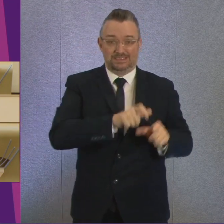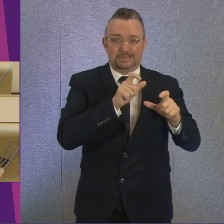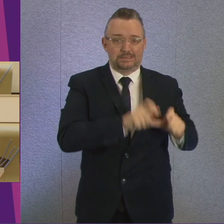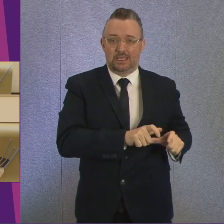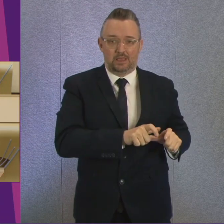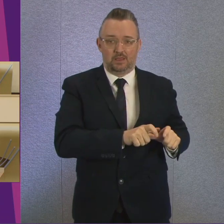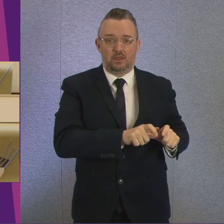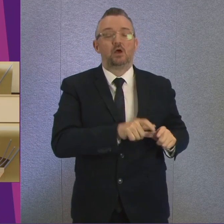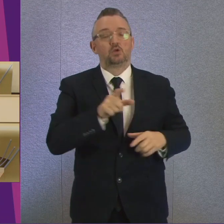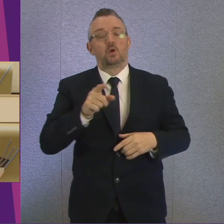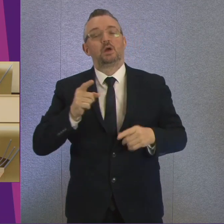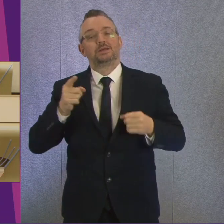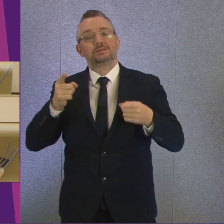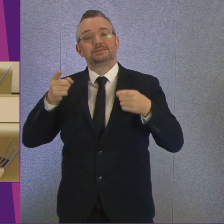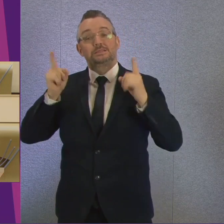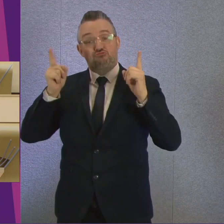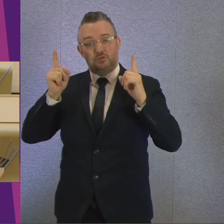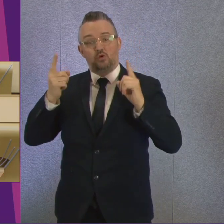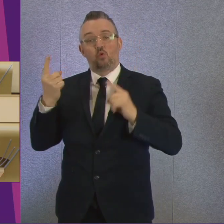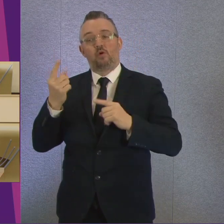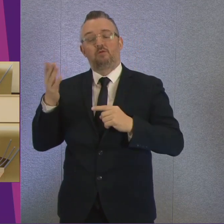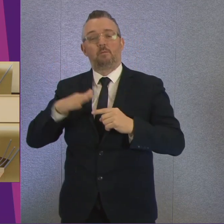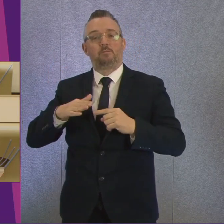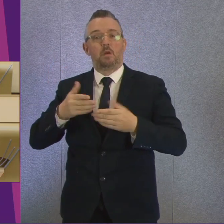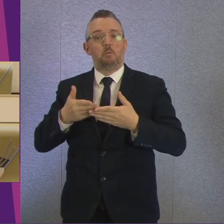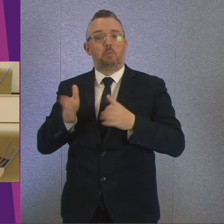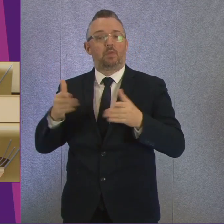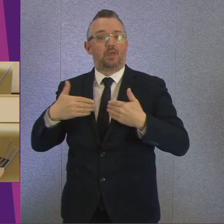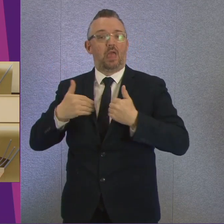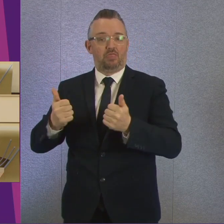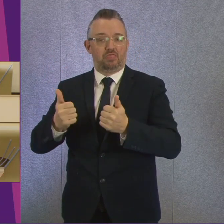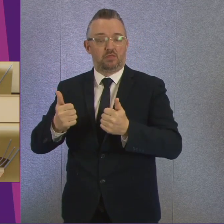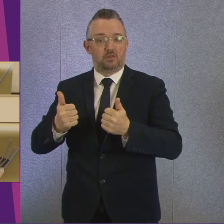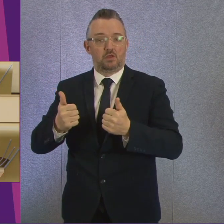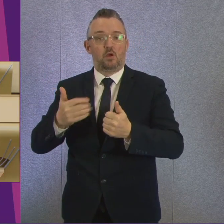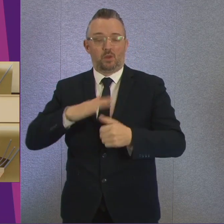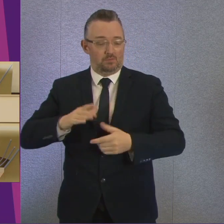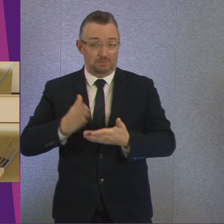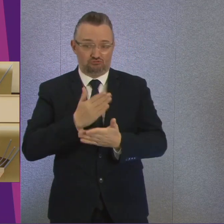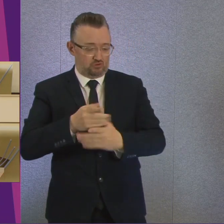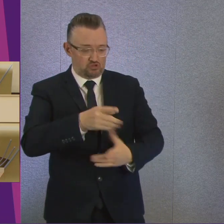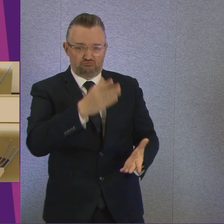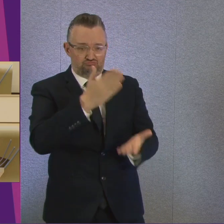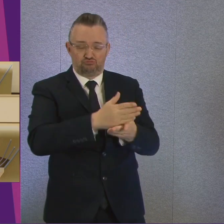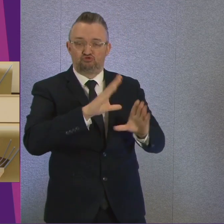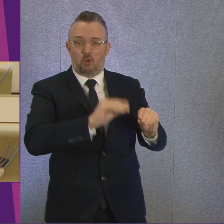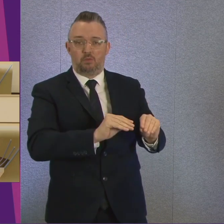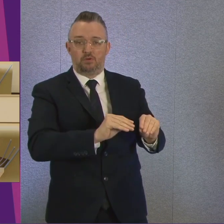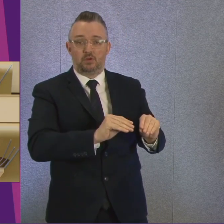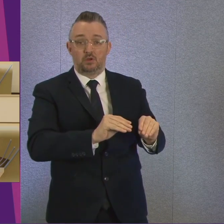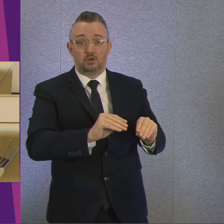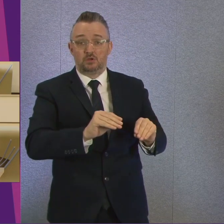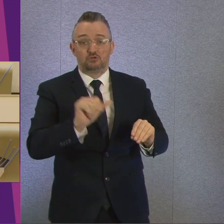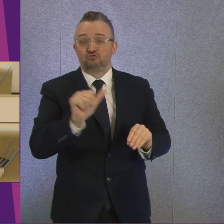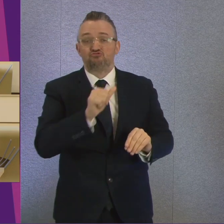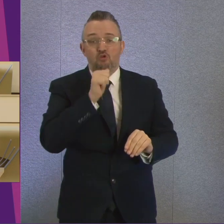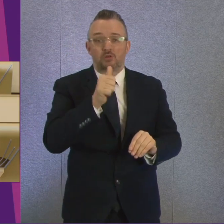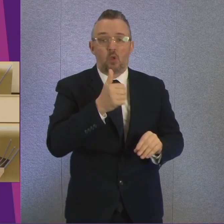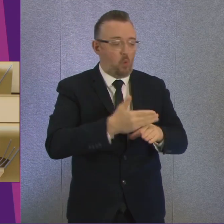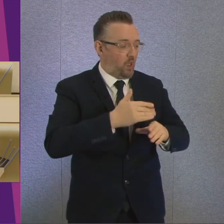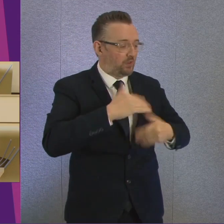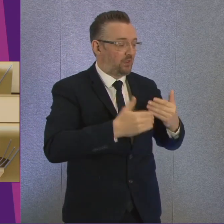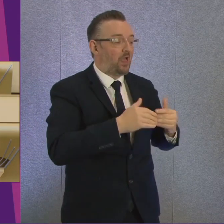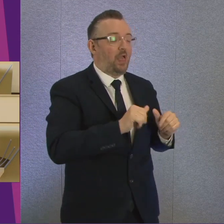will be looking to ensure that if that is happening, it stops. It should not be happening in any circumstance, certainly not in